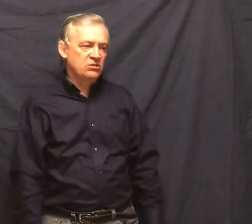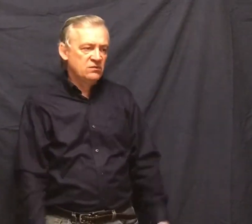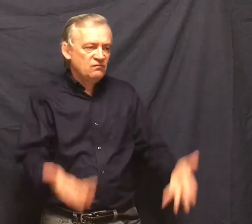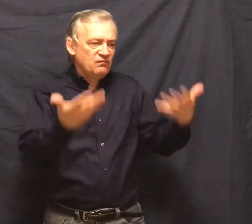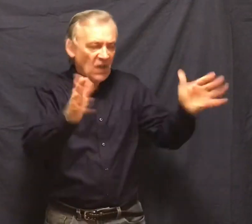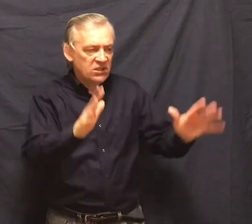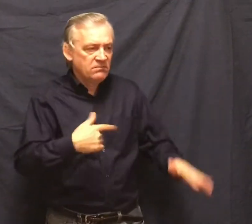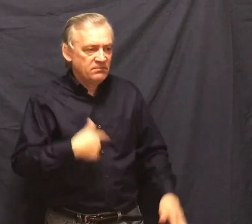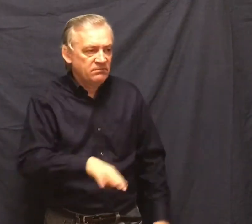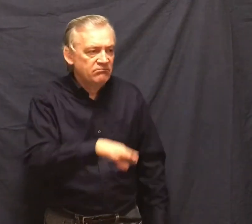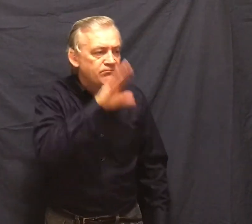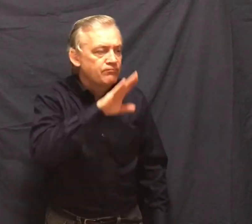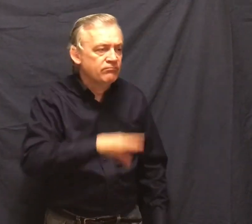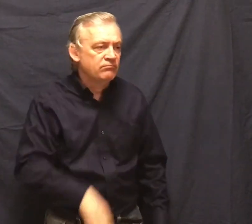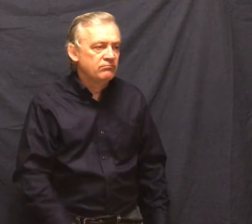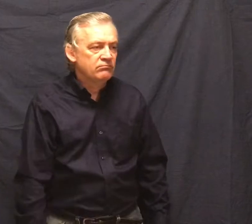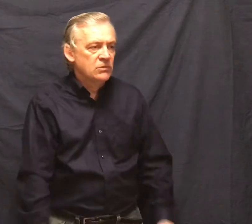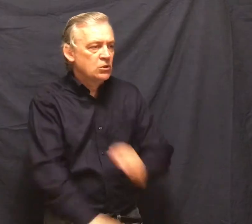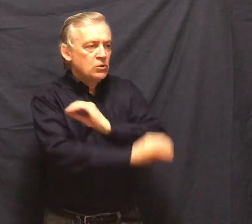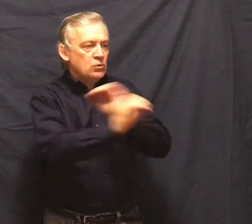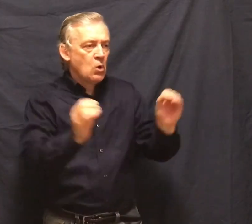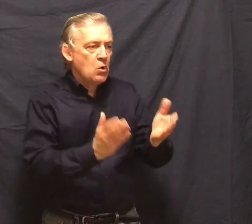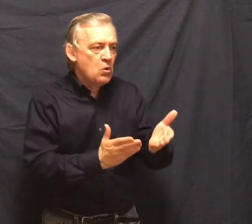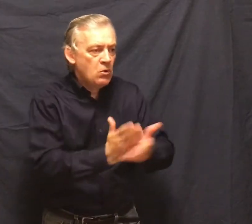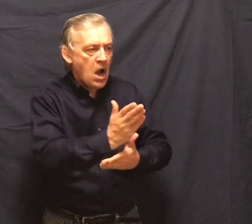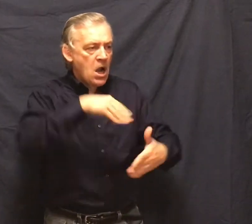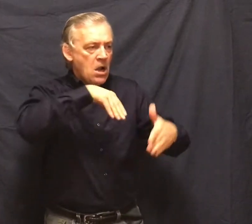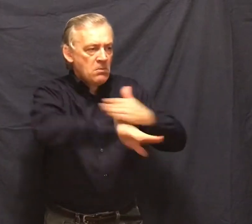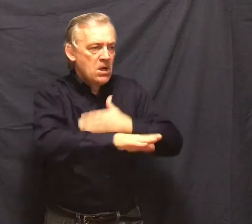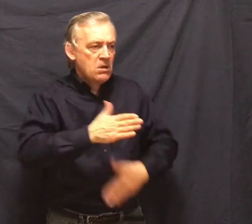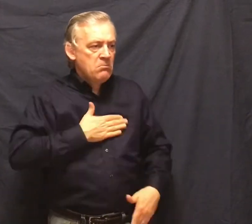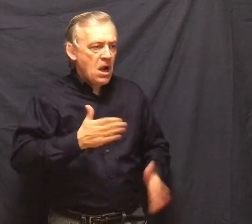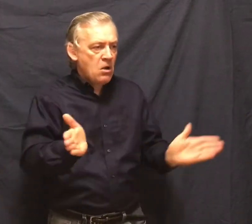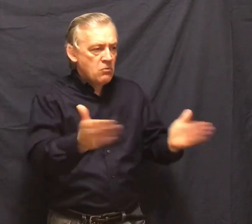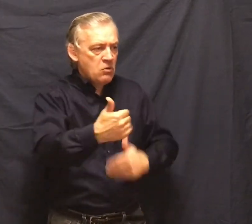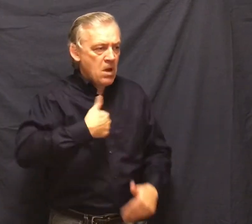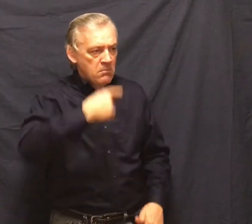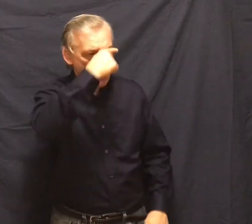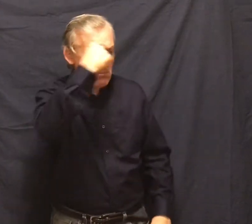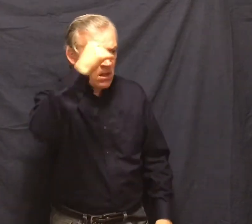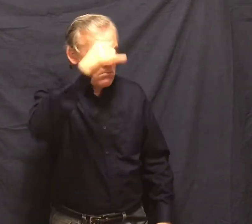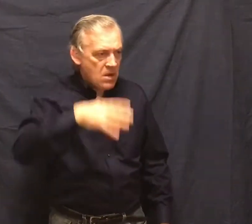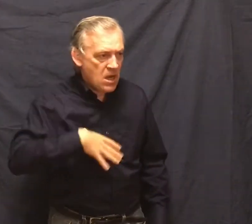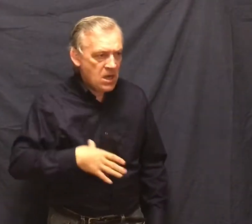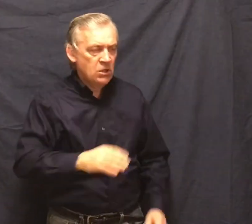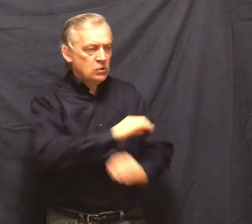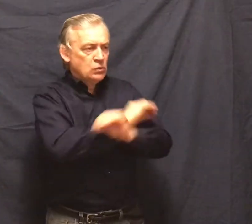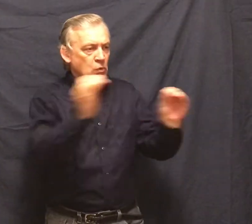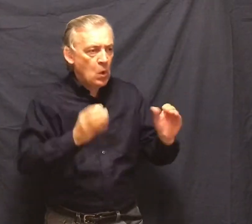You got no rights coming in a colored man's room. You got no rights messing around in here at all.